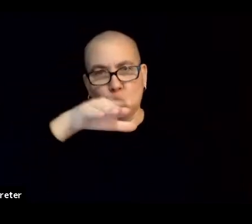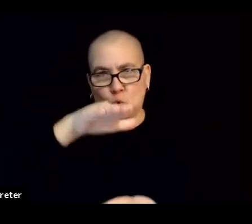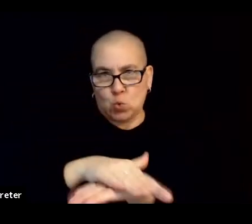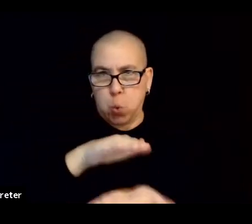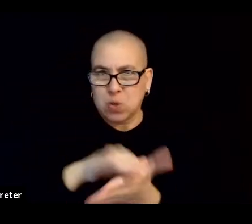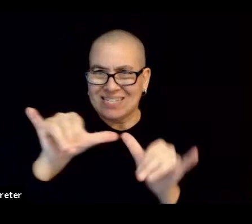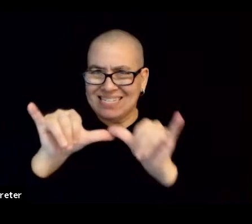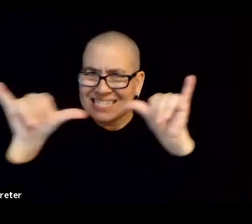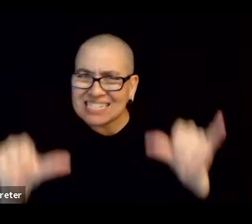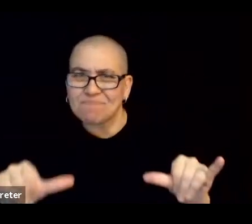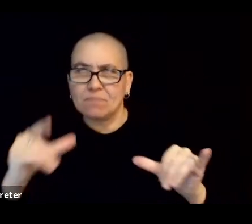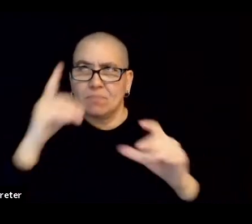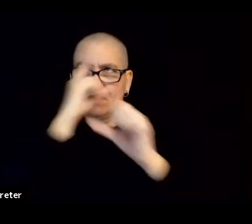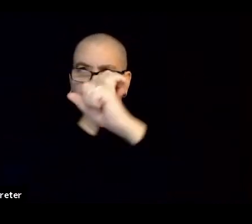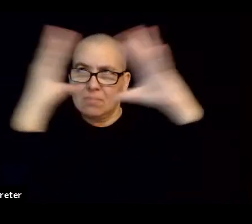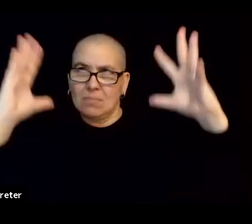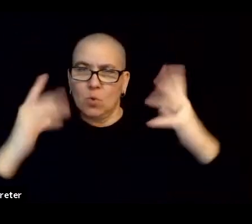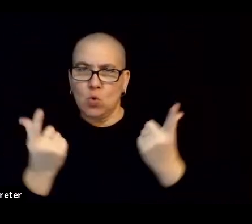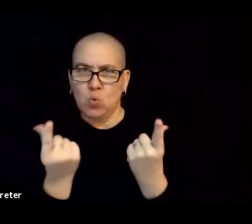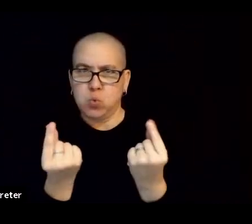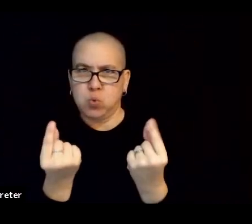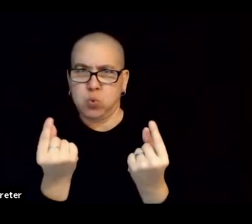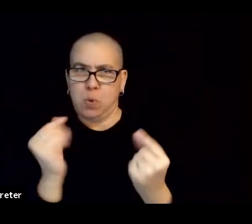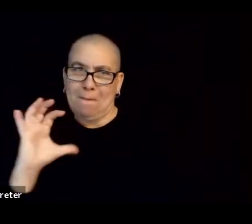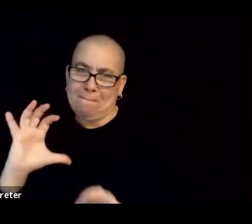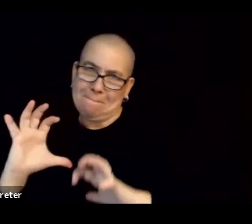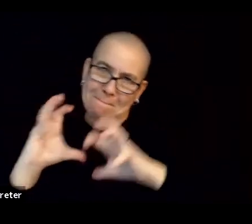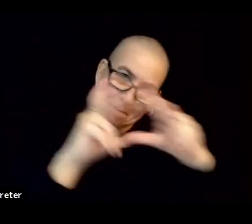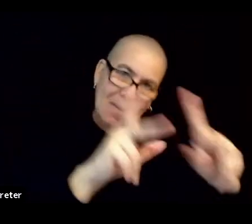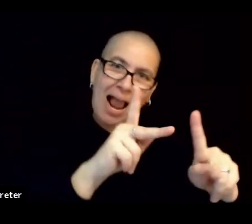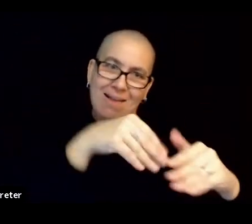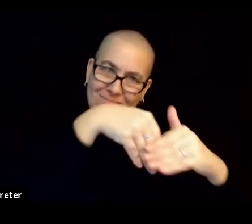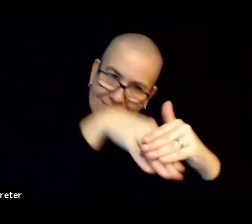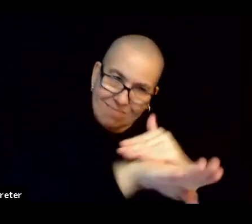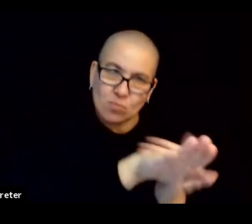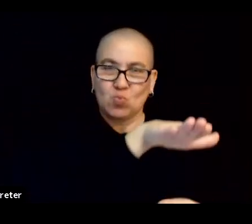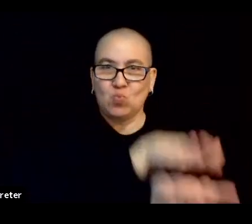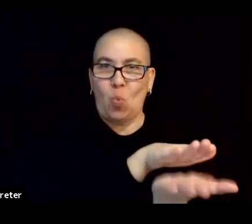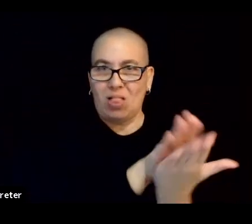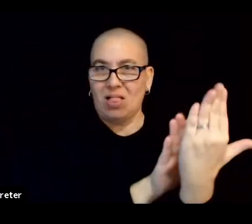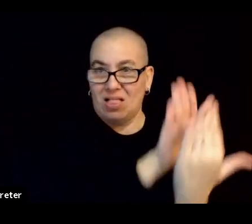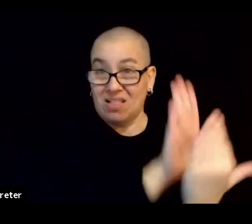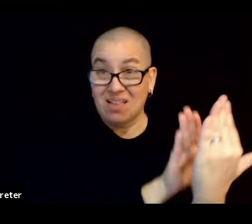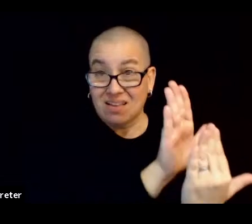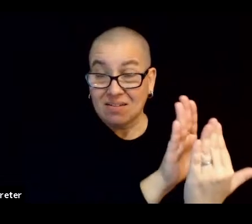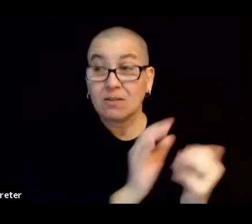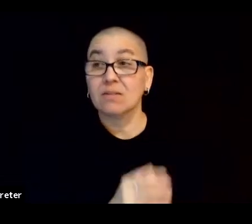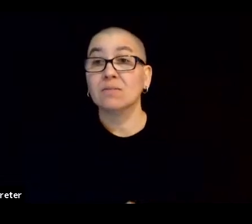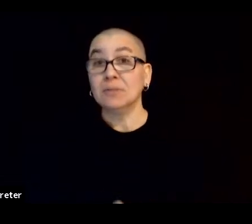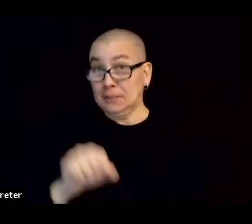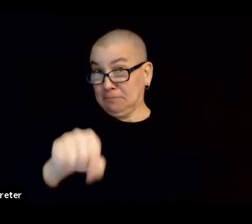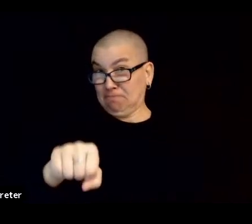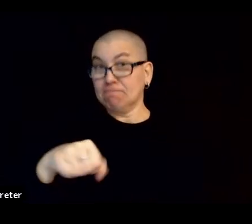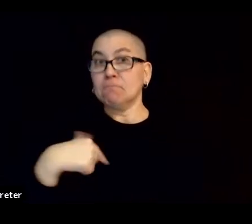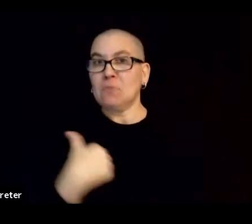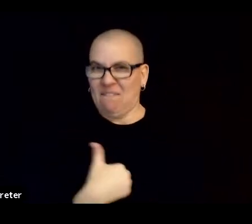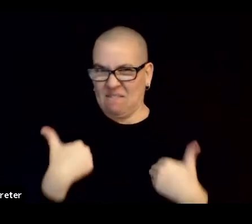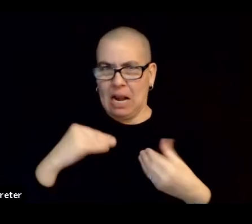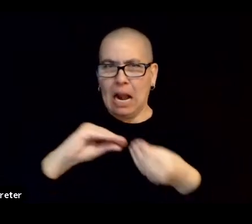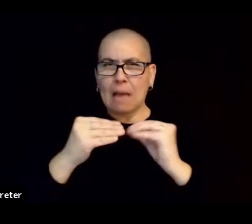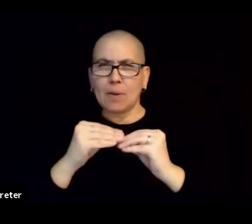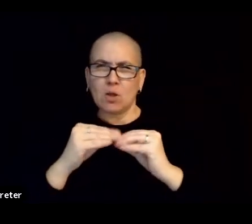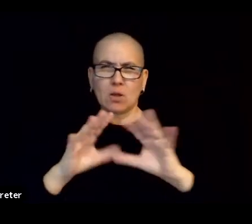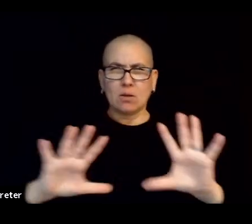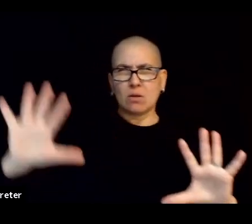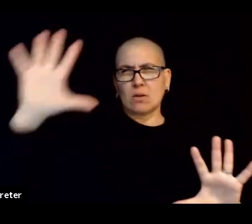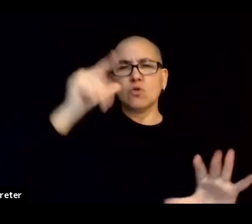and in-person learning. We have had a number of districts across the state, especially in greater Minnesota, who have been in person throughout the fall. But the addition